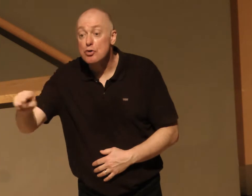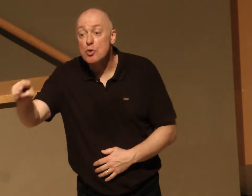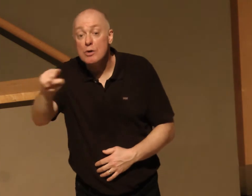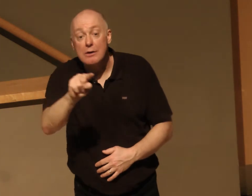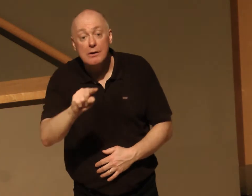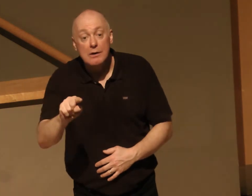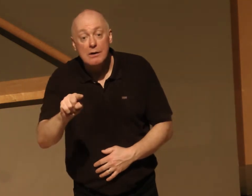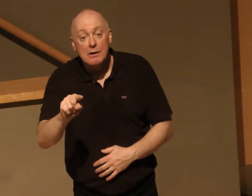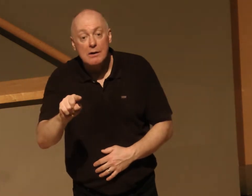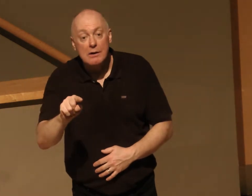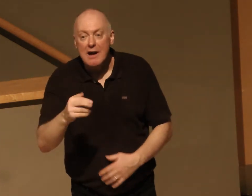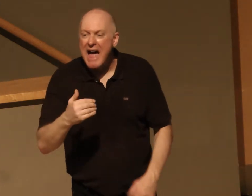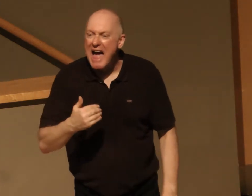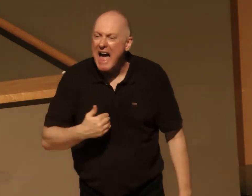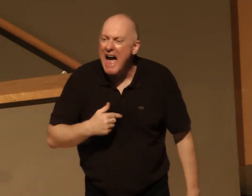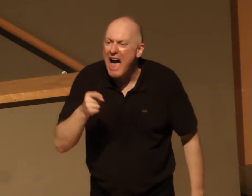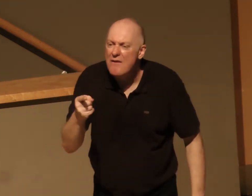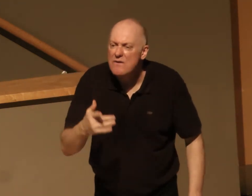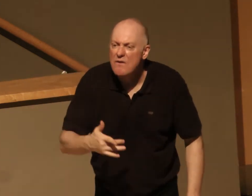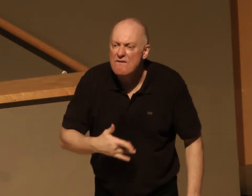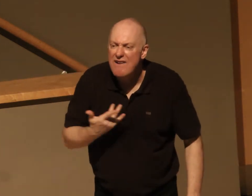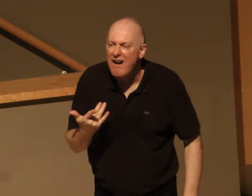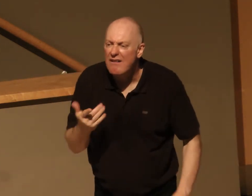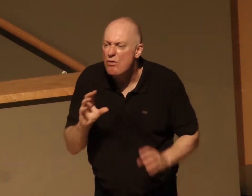Have you ever felt a sense of hopelessness in your life?